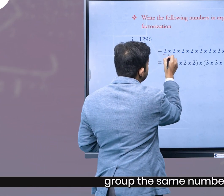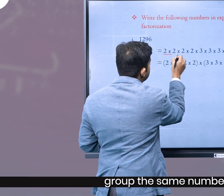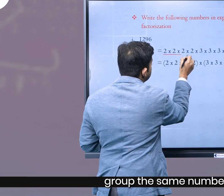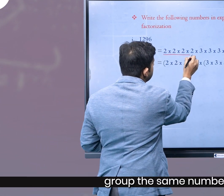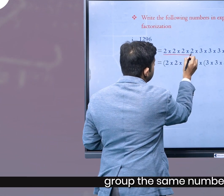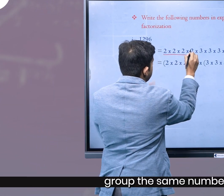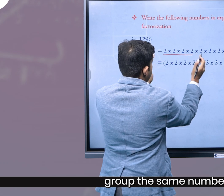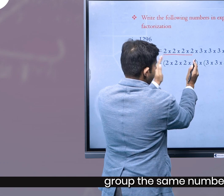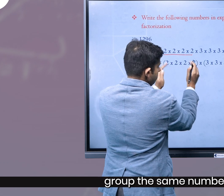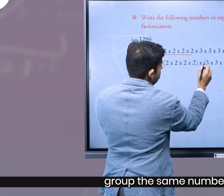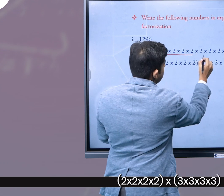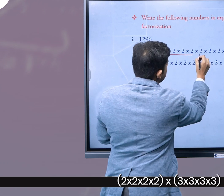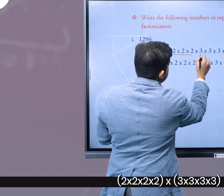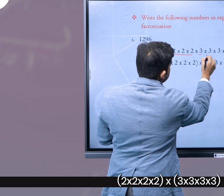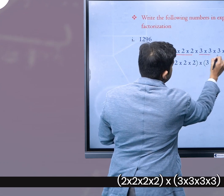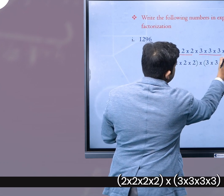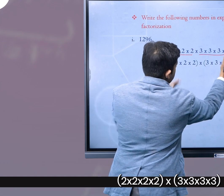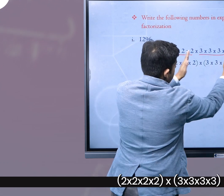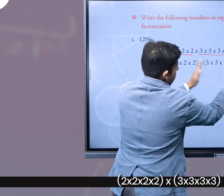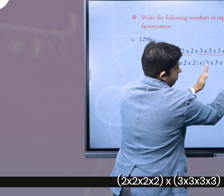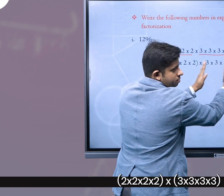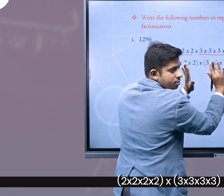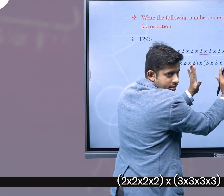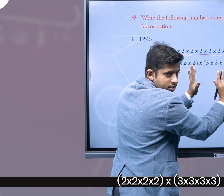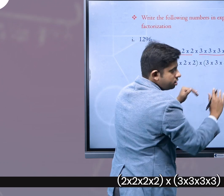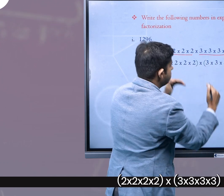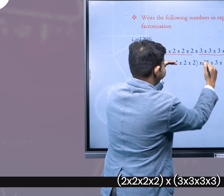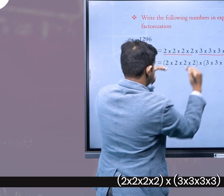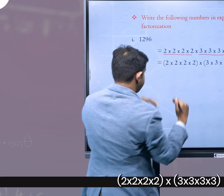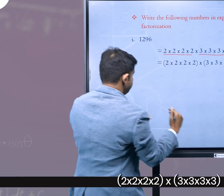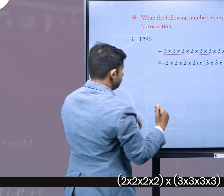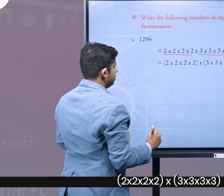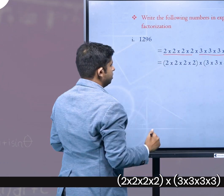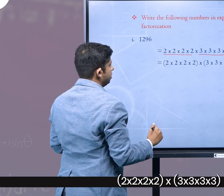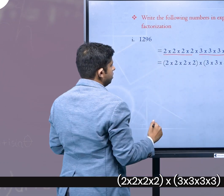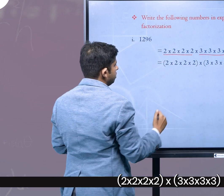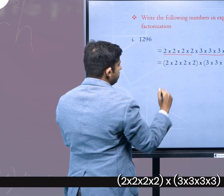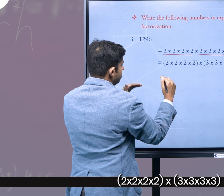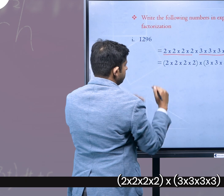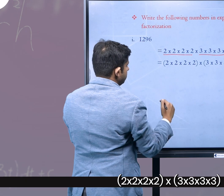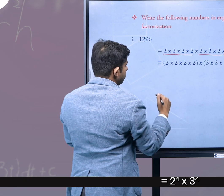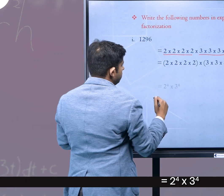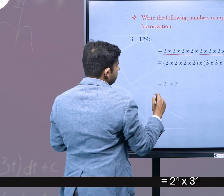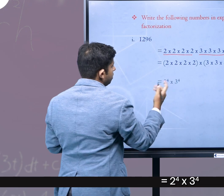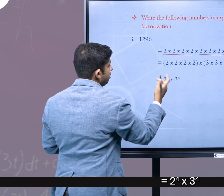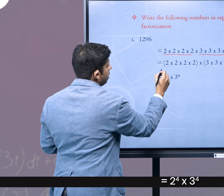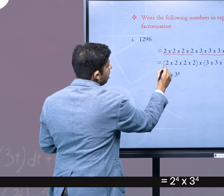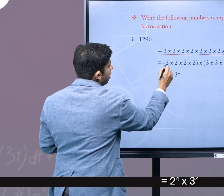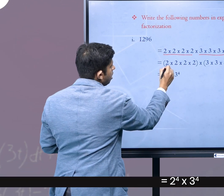Group the same numbers 2 into 2 into 2 into 2 into 3 into 3 into 3 into 3, which is equal to 2 to the power of